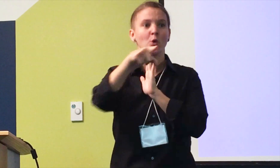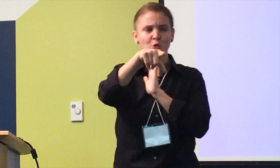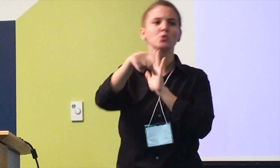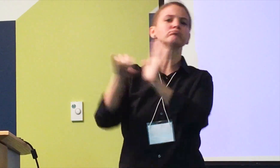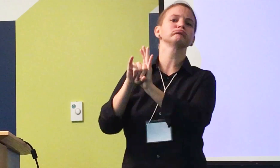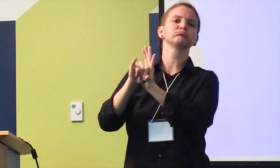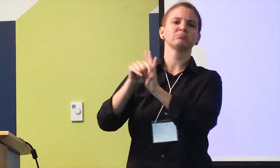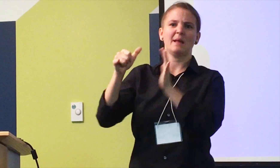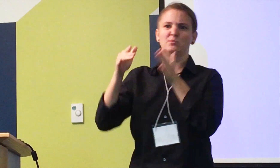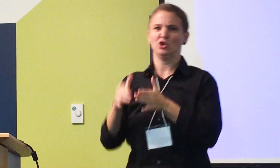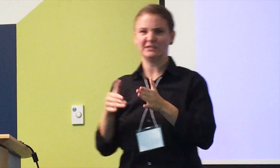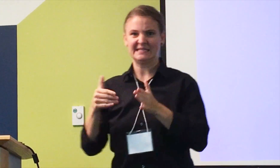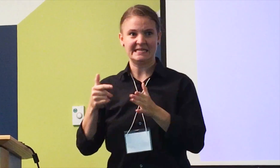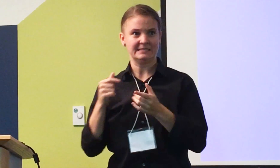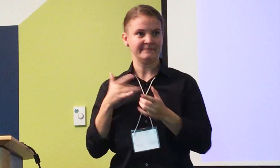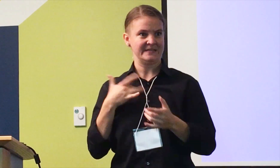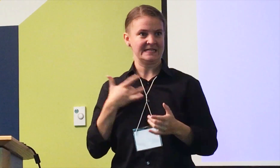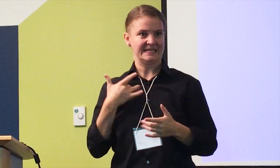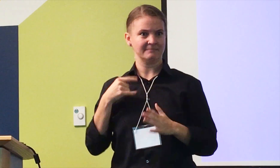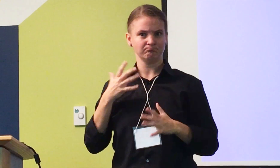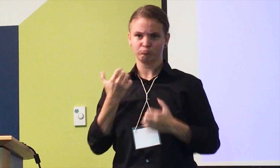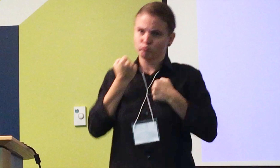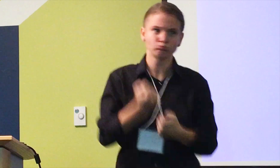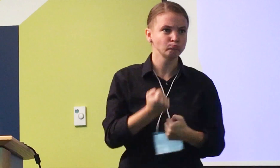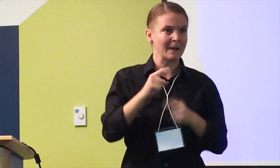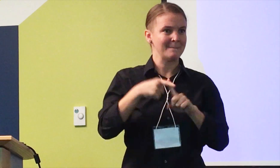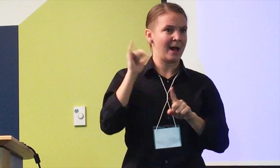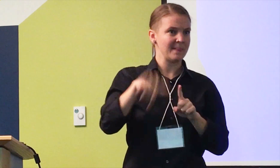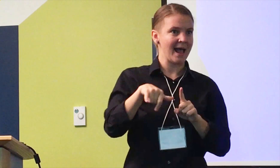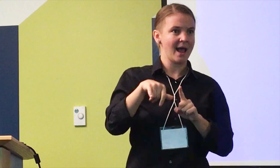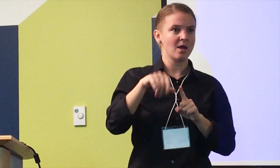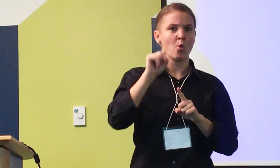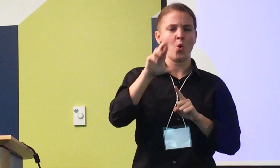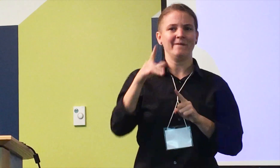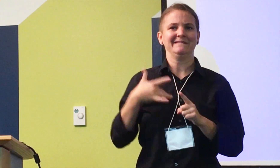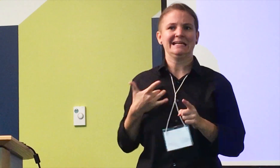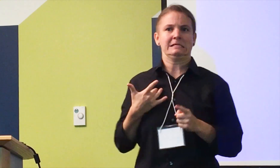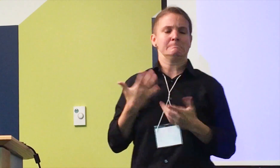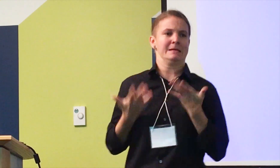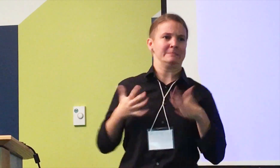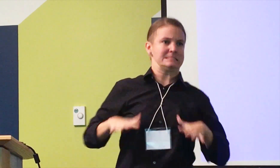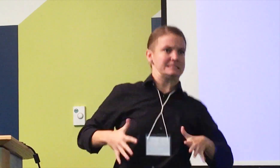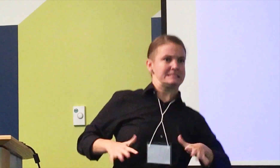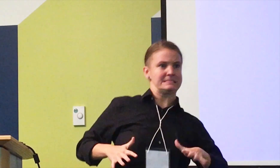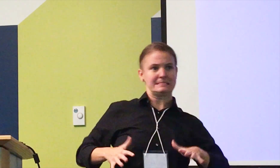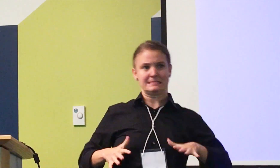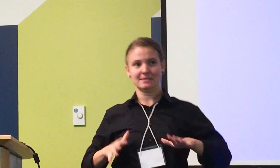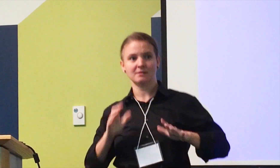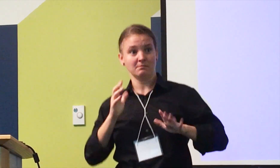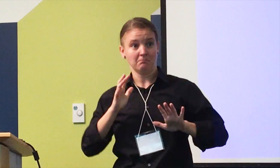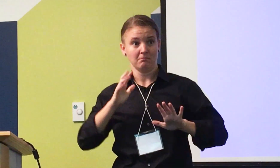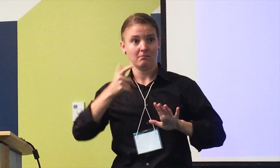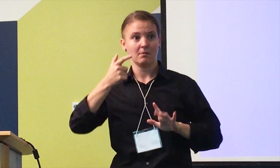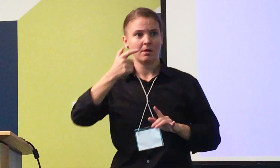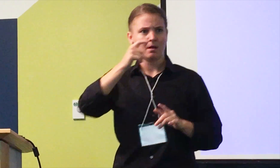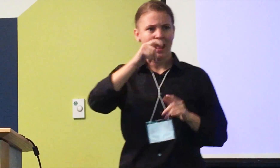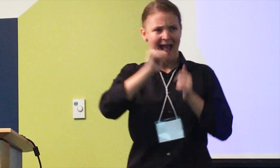on the hands. And in focusing on the hands alone, you've lost about, 60